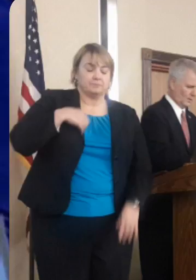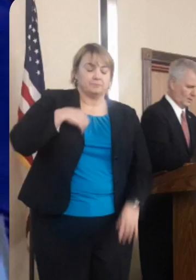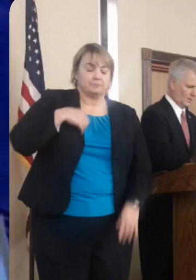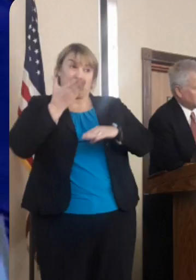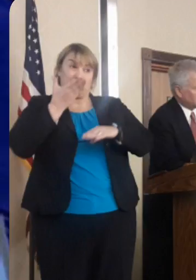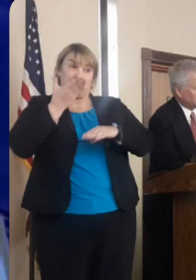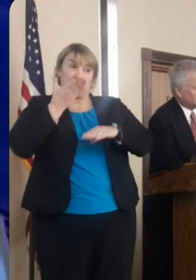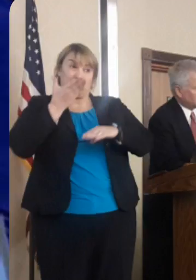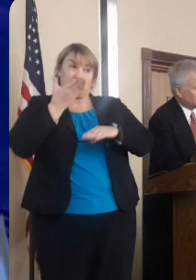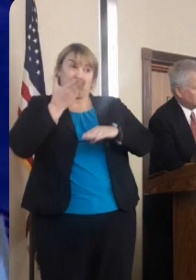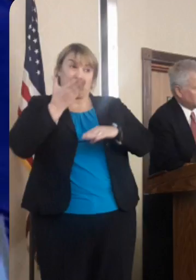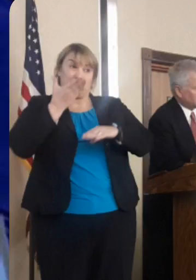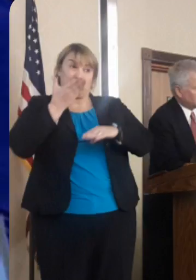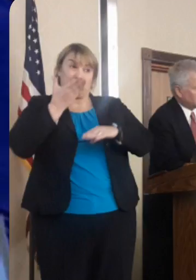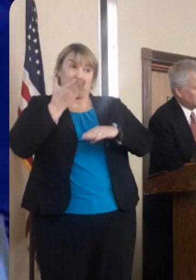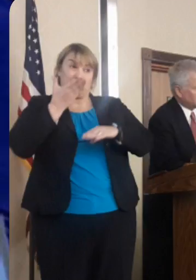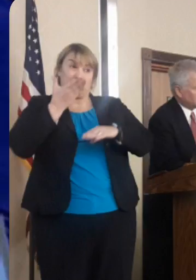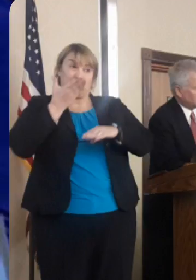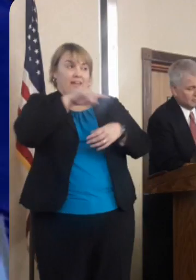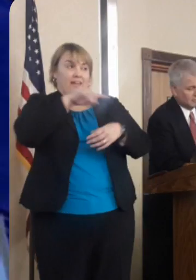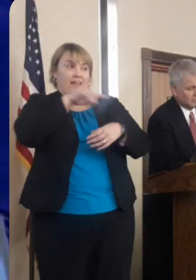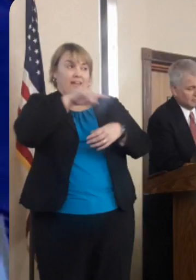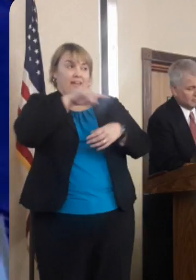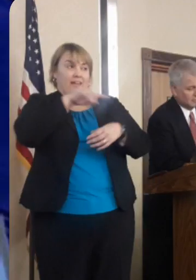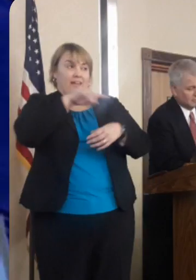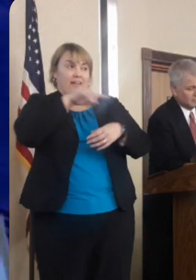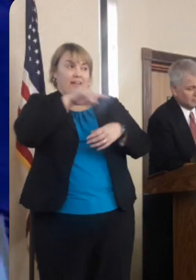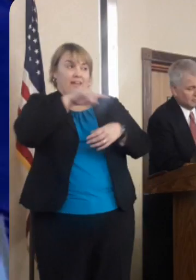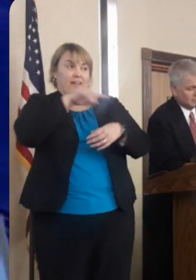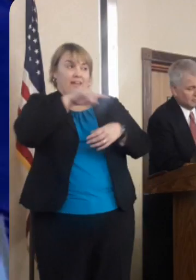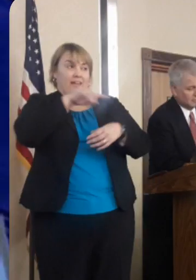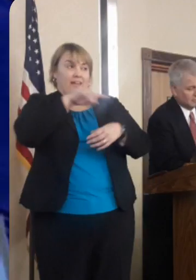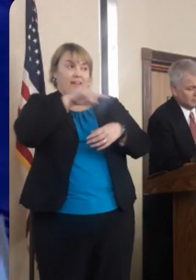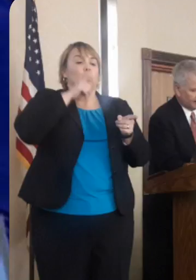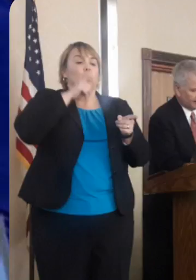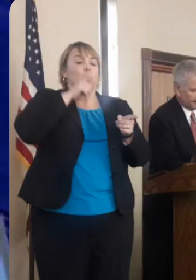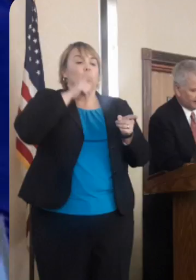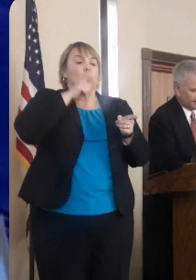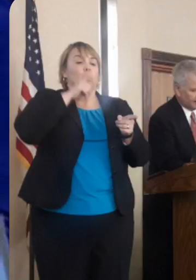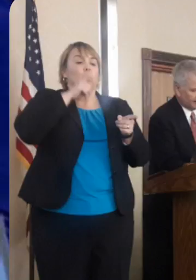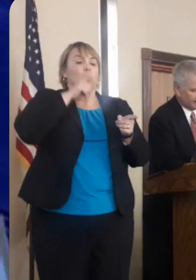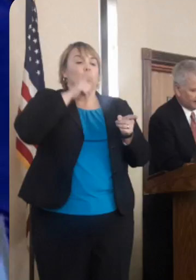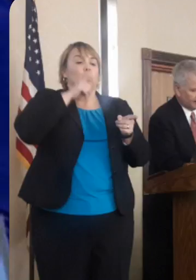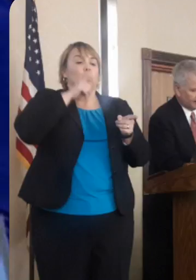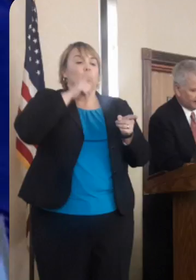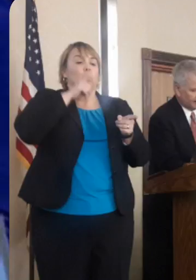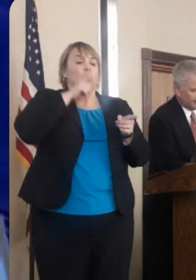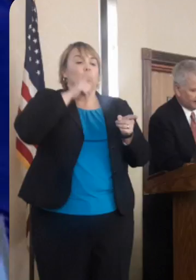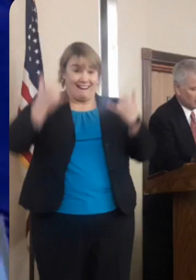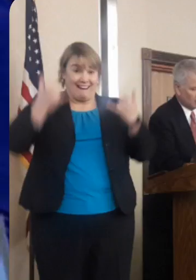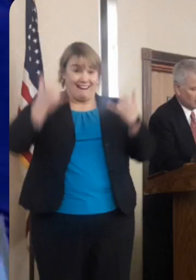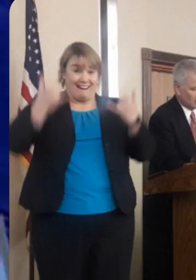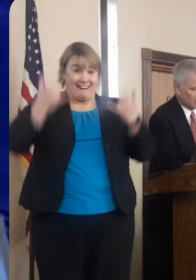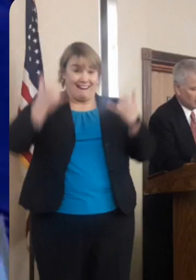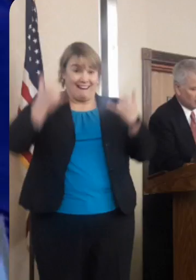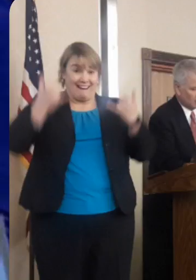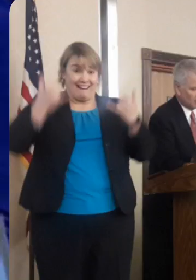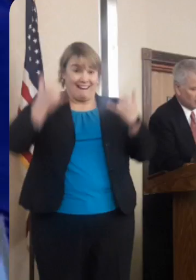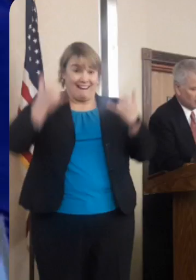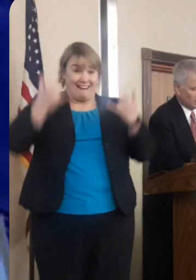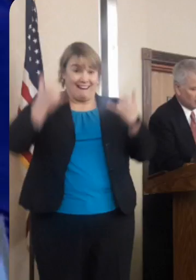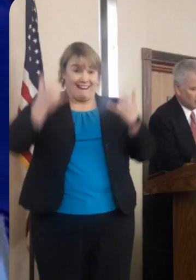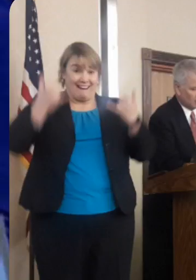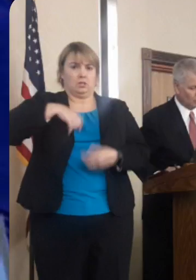back to the entire strike of number 2 is on the floor. it does. The strike of number 2 is on the floor, and therefore